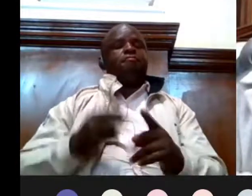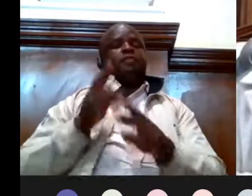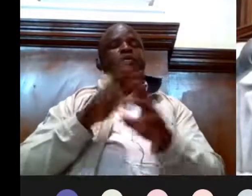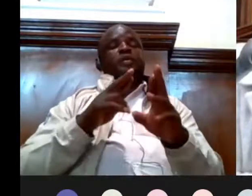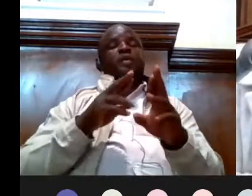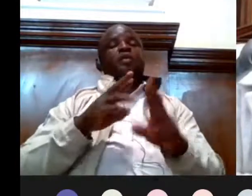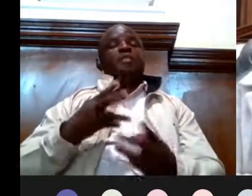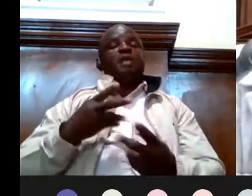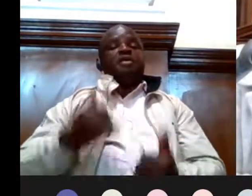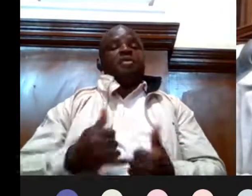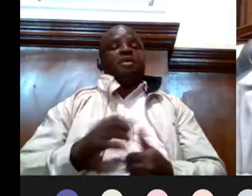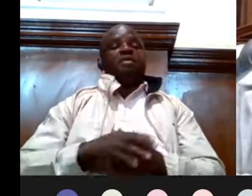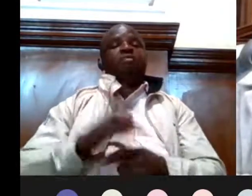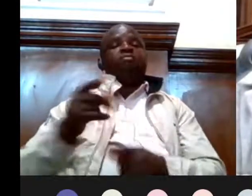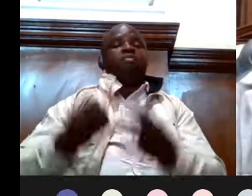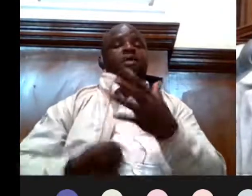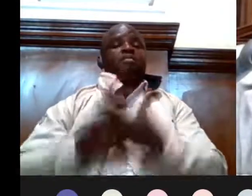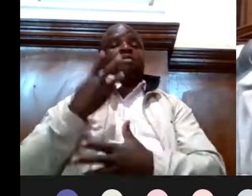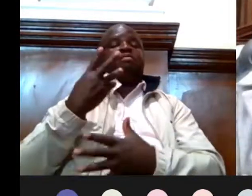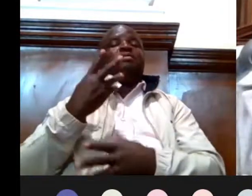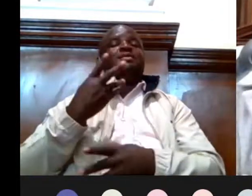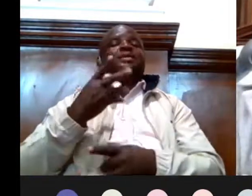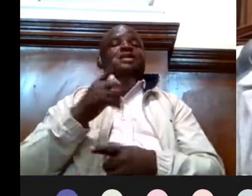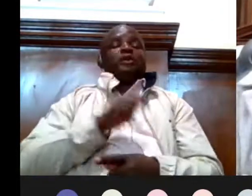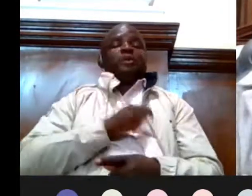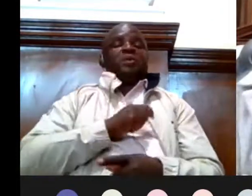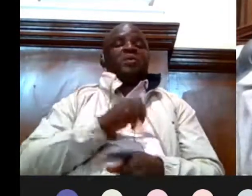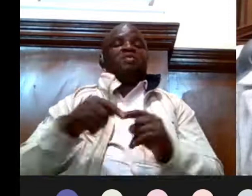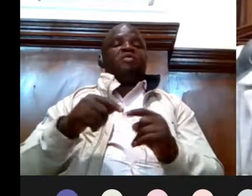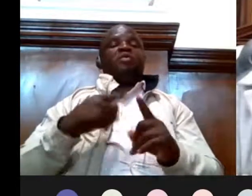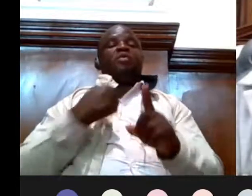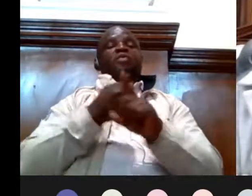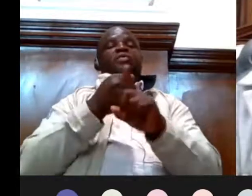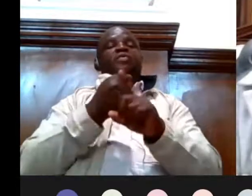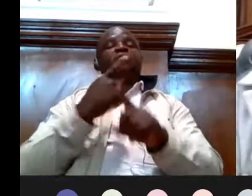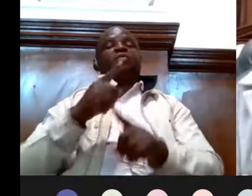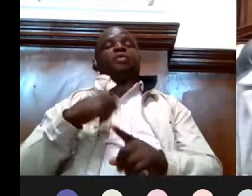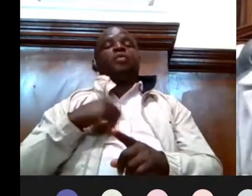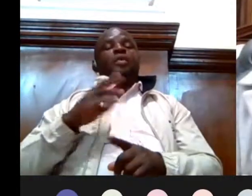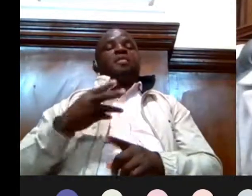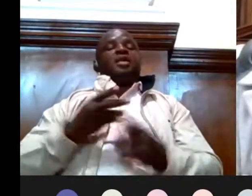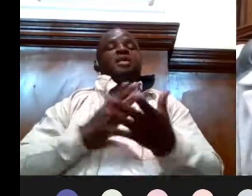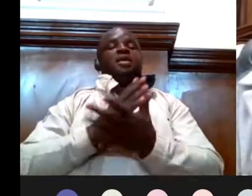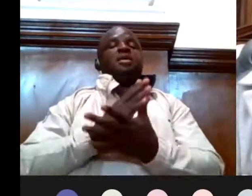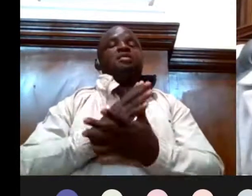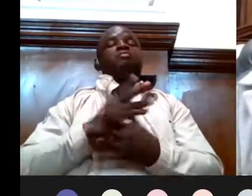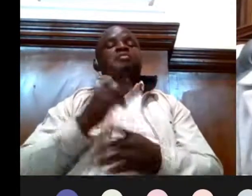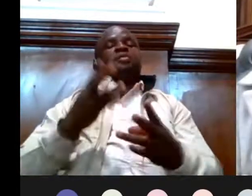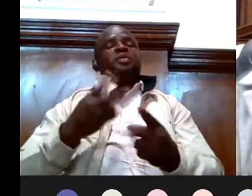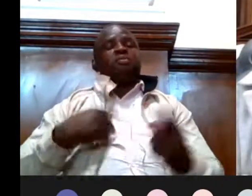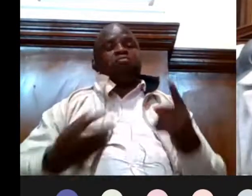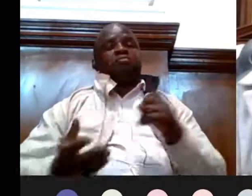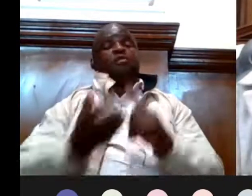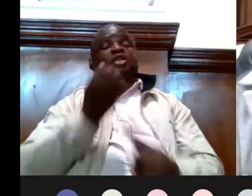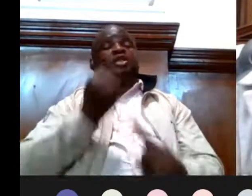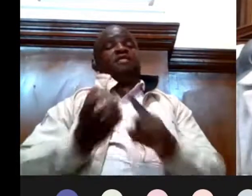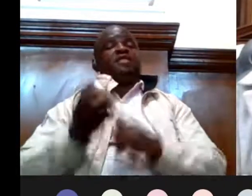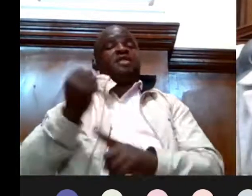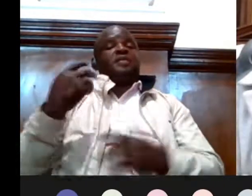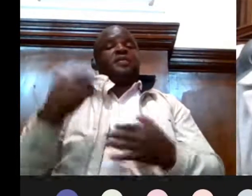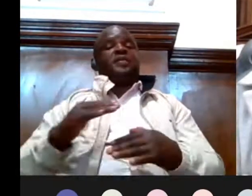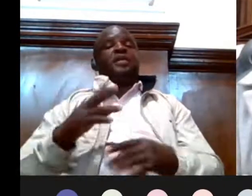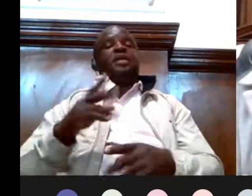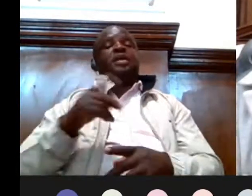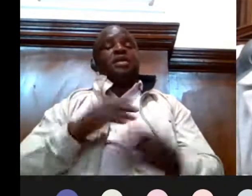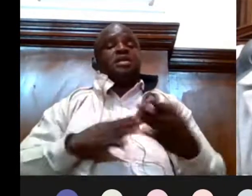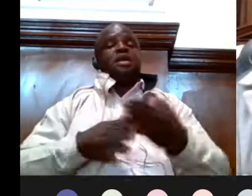women, those who speak truth to power and advocate for women's rights, those who've achieved great things despite